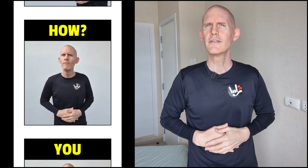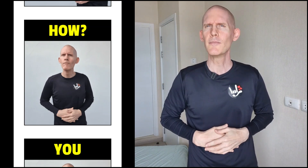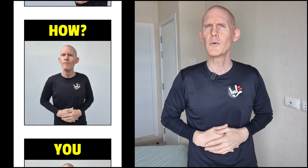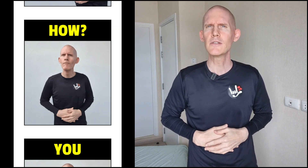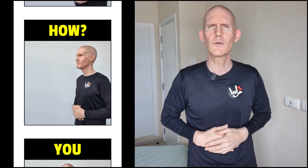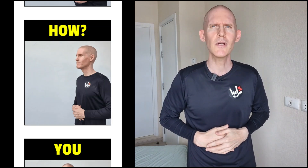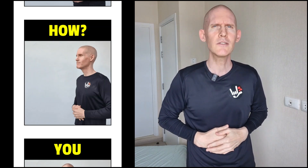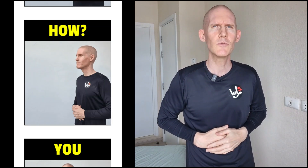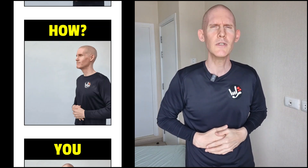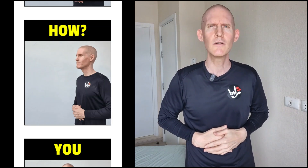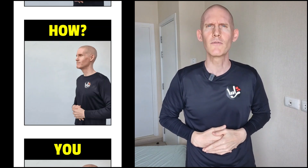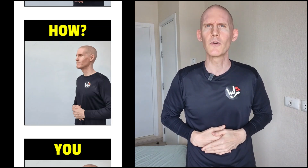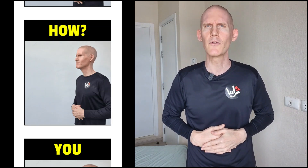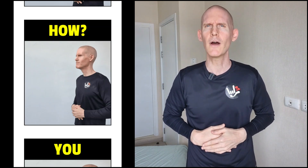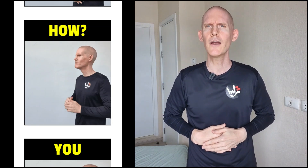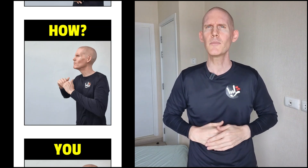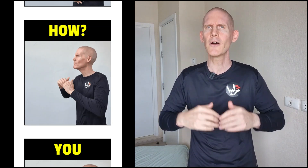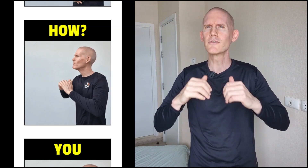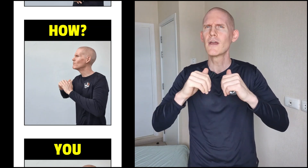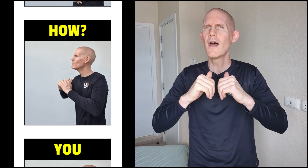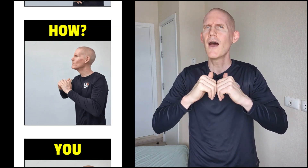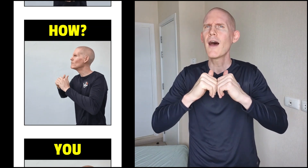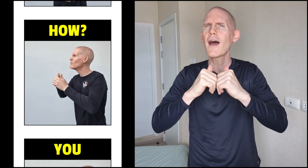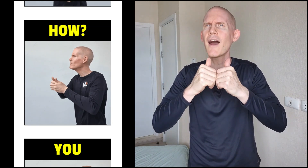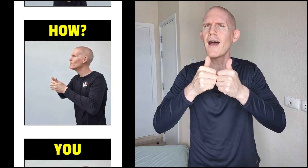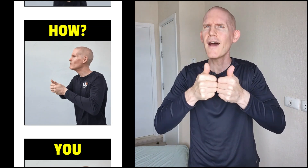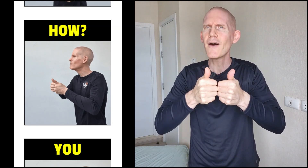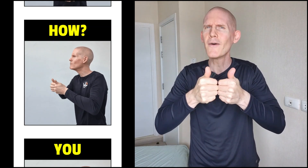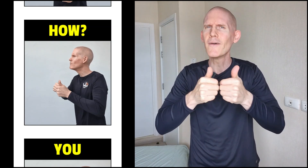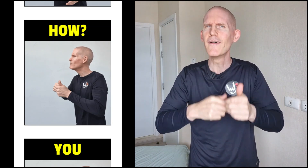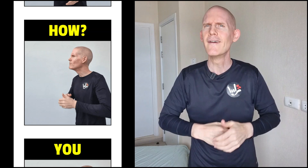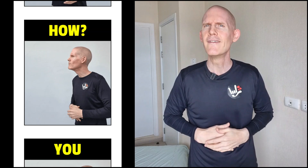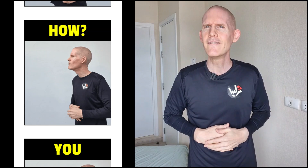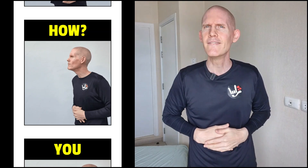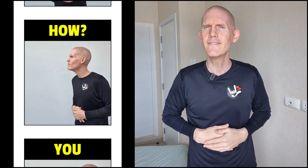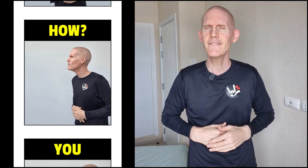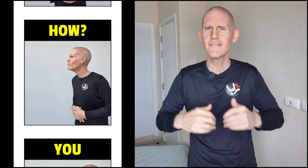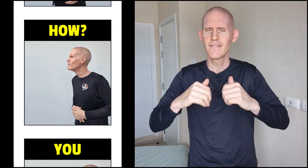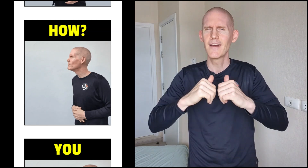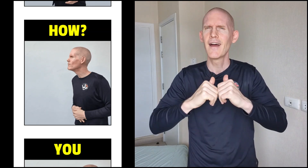it's a WH question. We need to furrow the eyebrows. How?